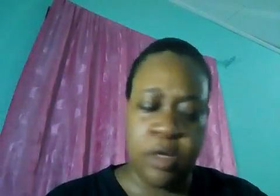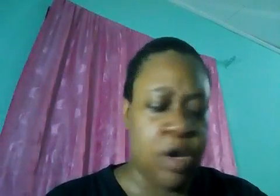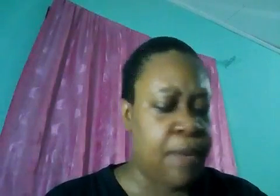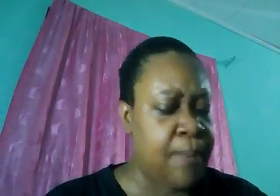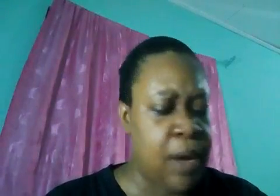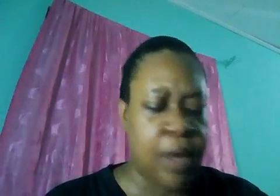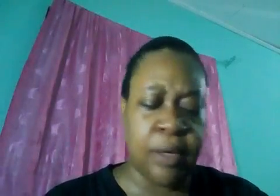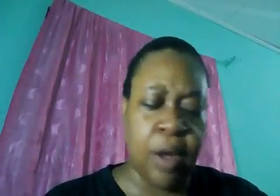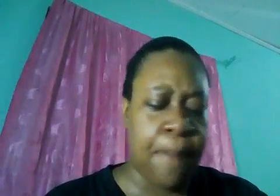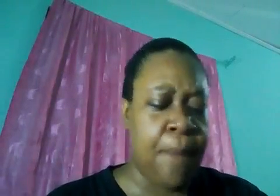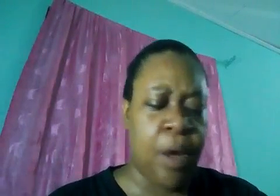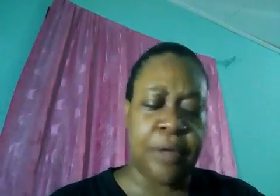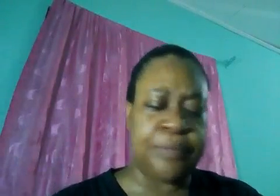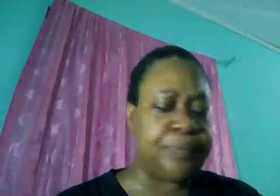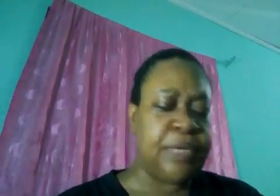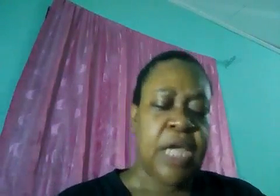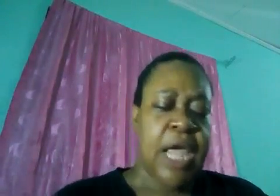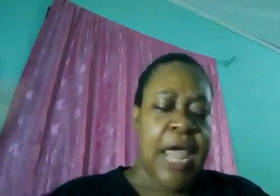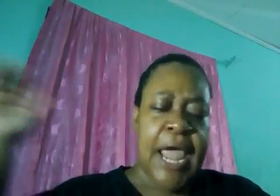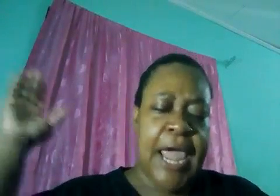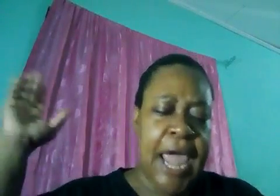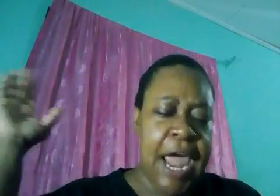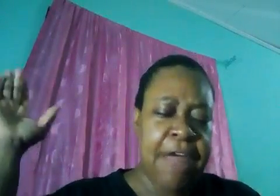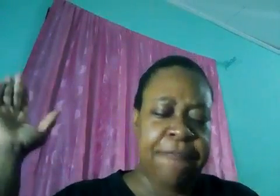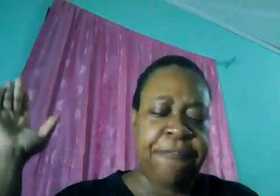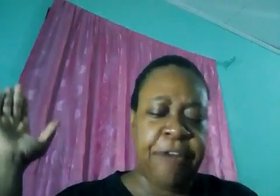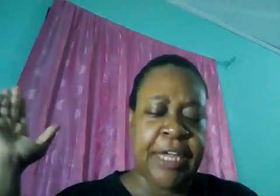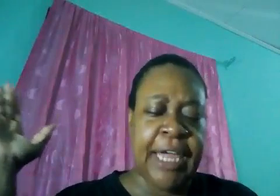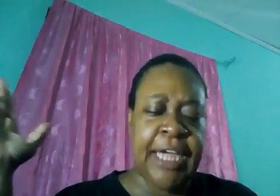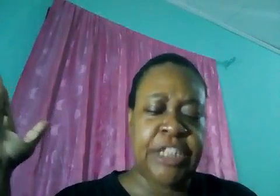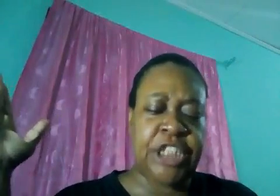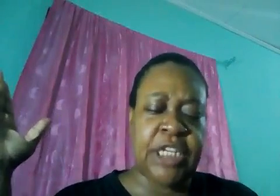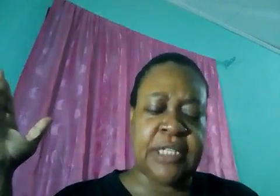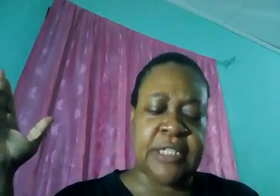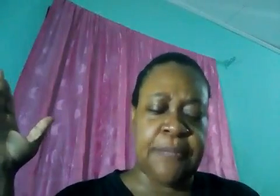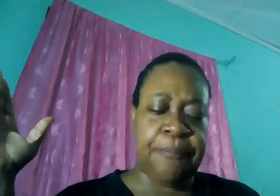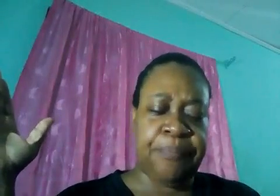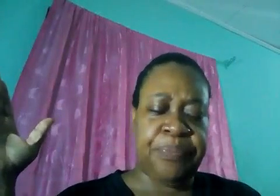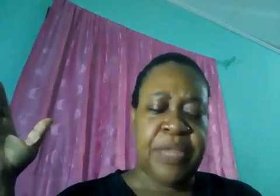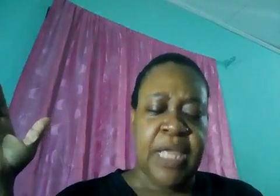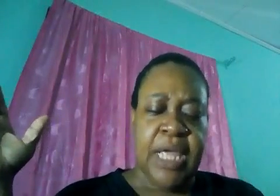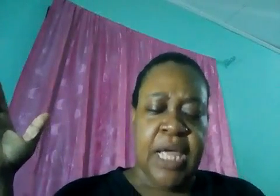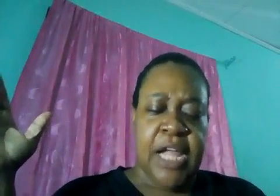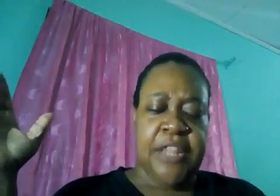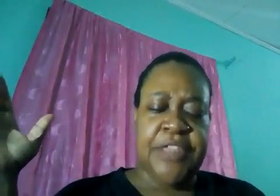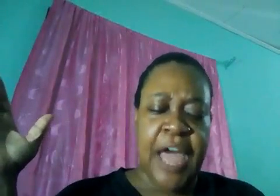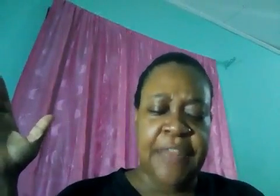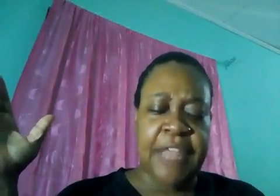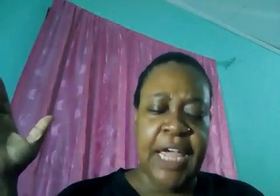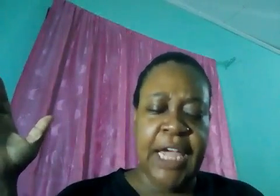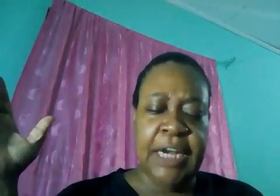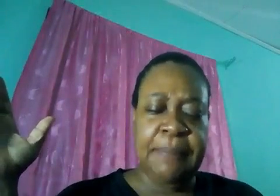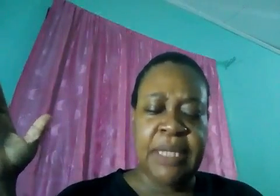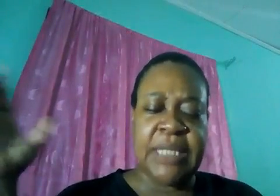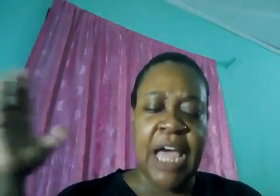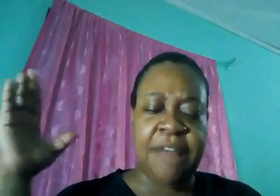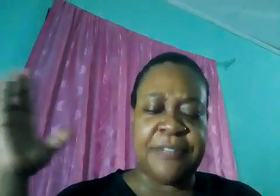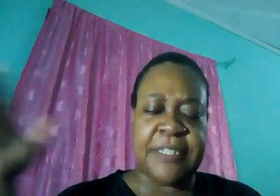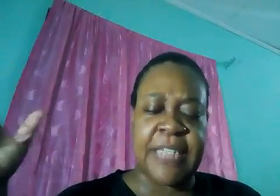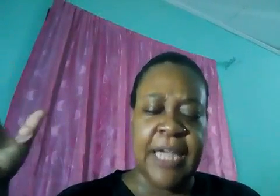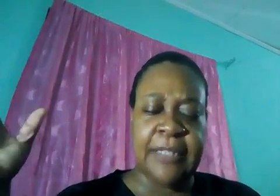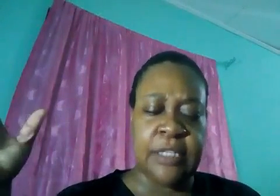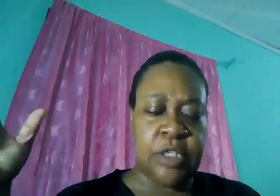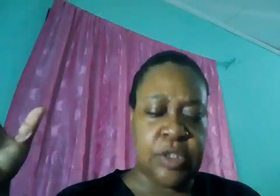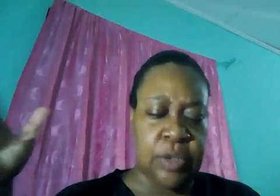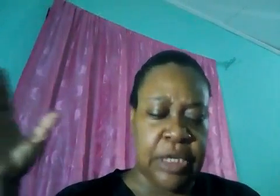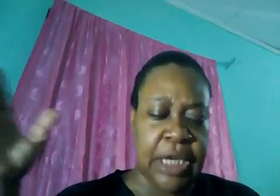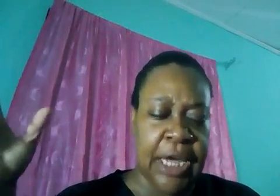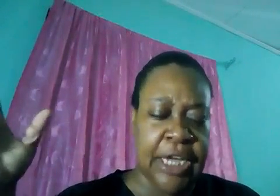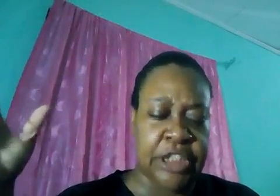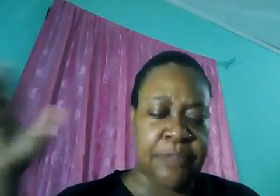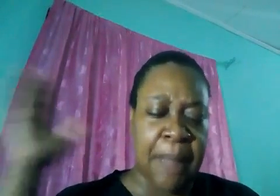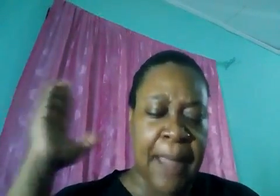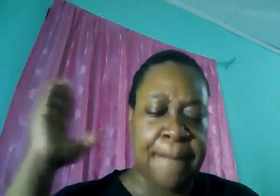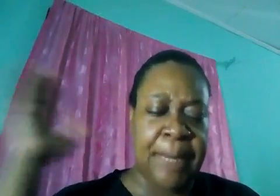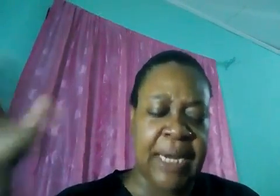on, come on. Every cages that the enemies have sent to cage my